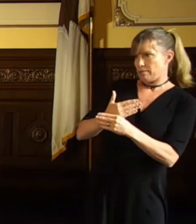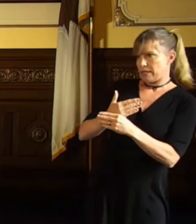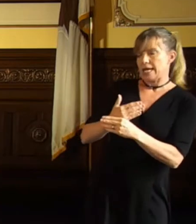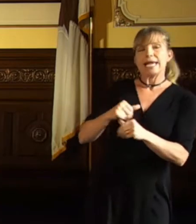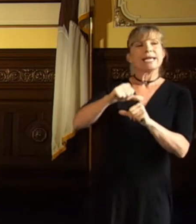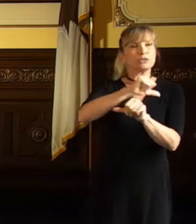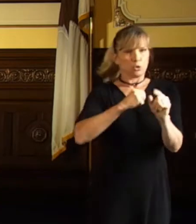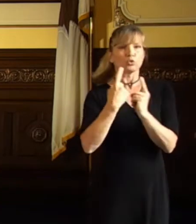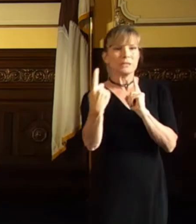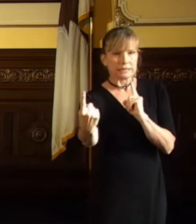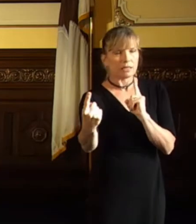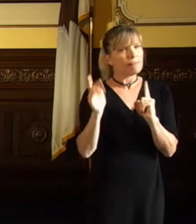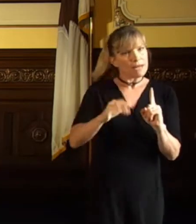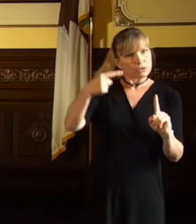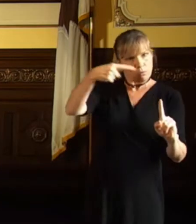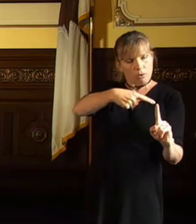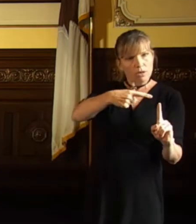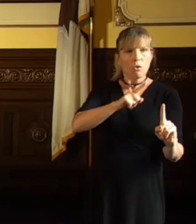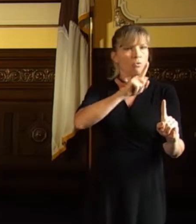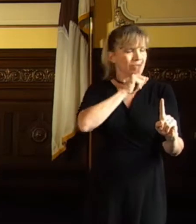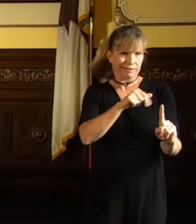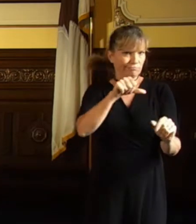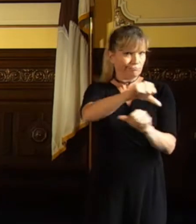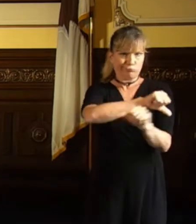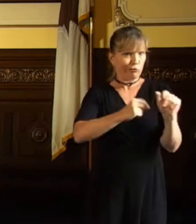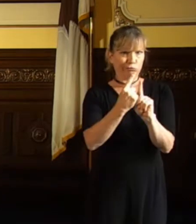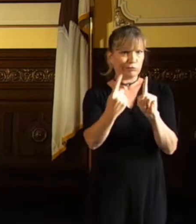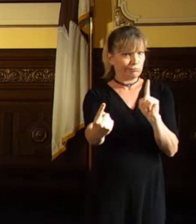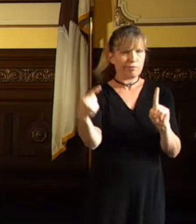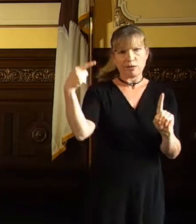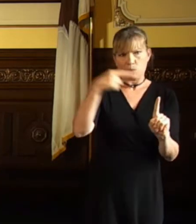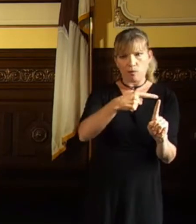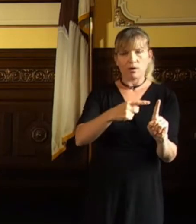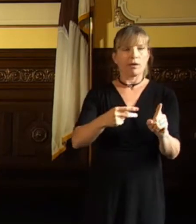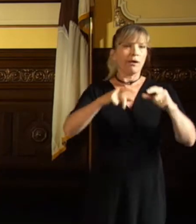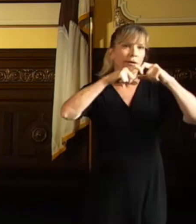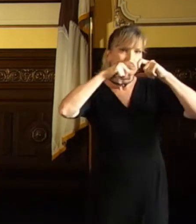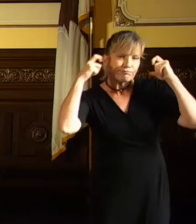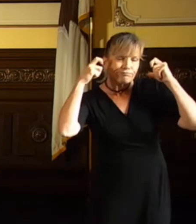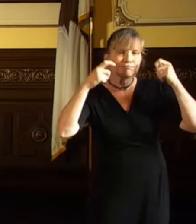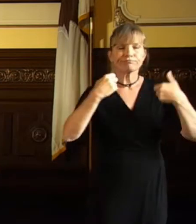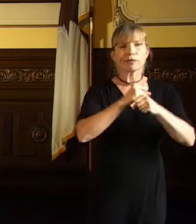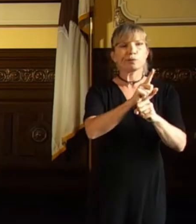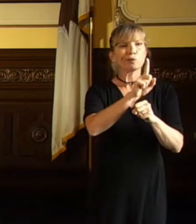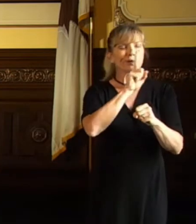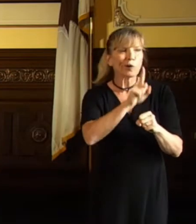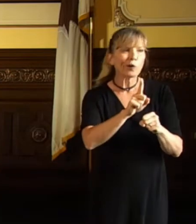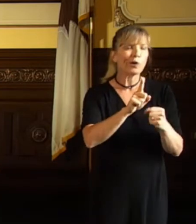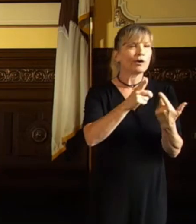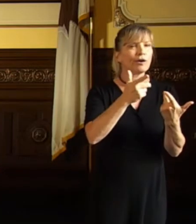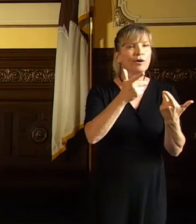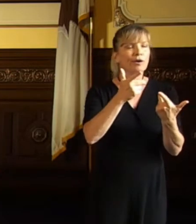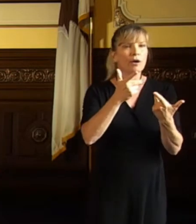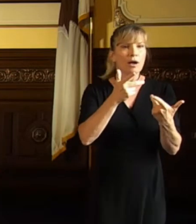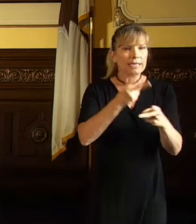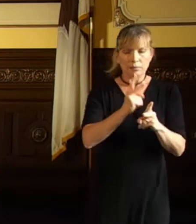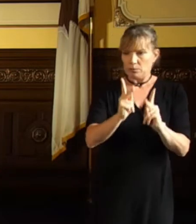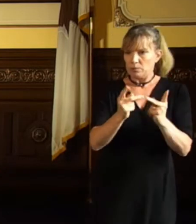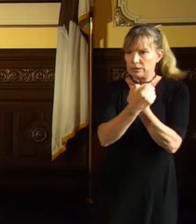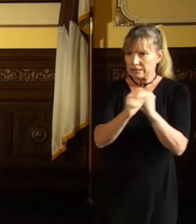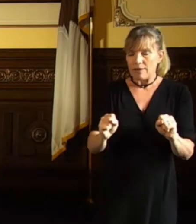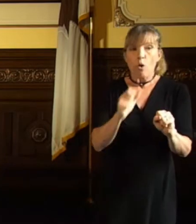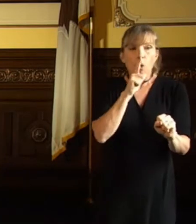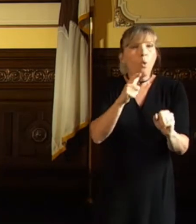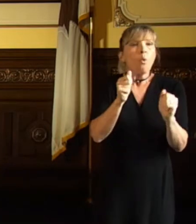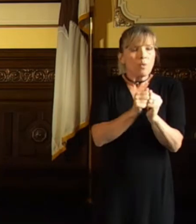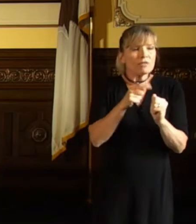more. It's really about social distancing, wearing face coverings, making sure that you're keeping everybody safe that's with